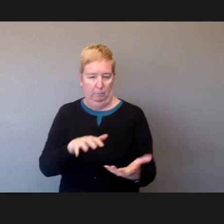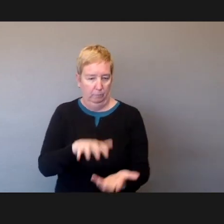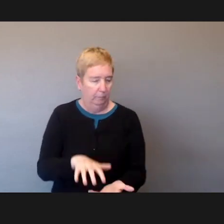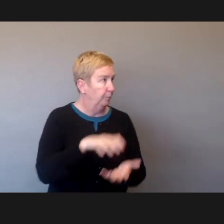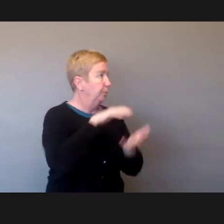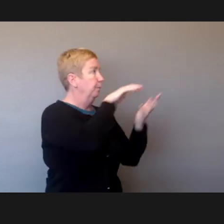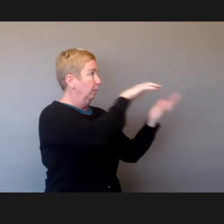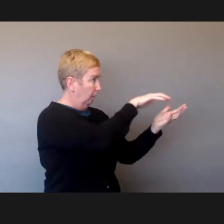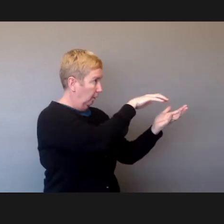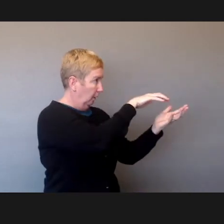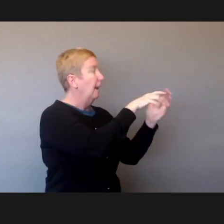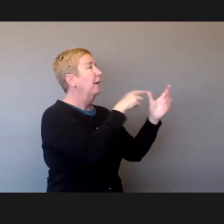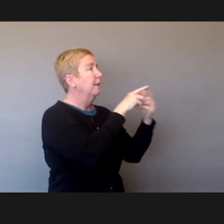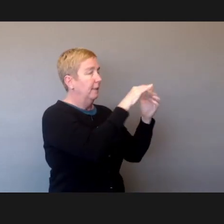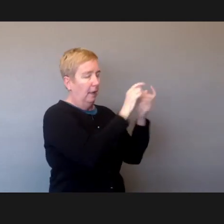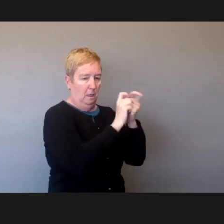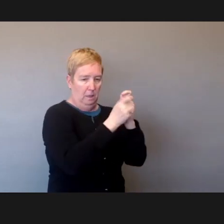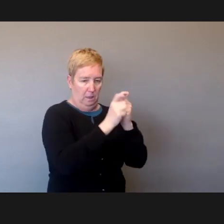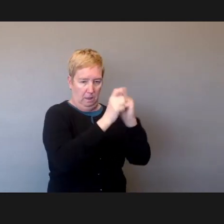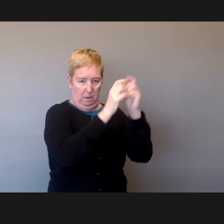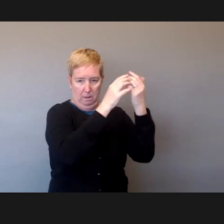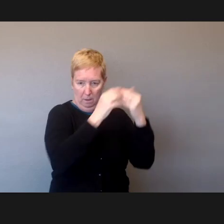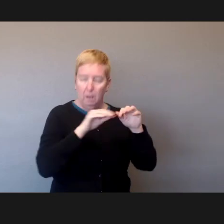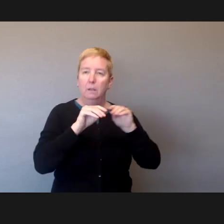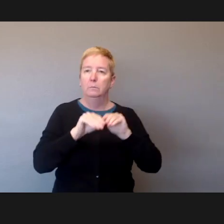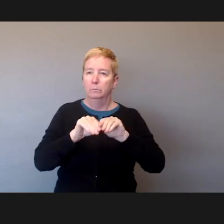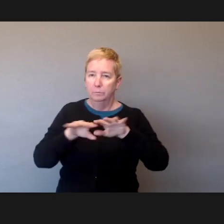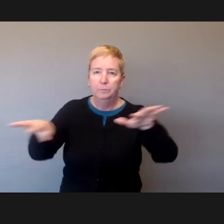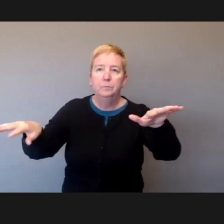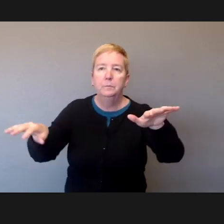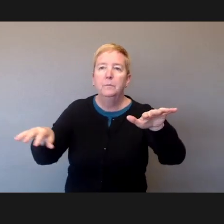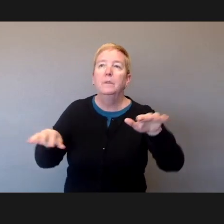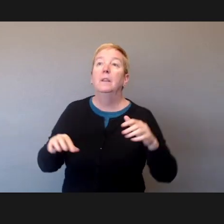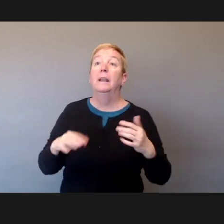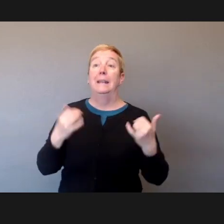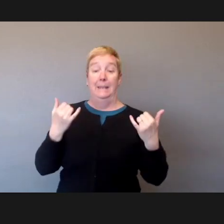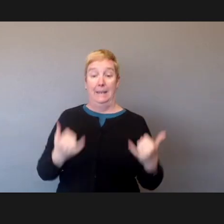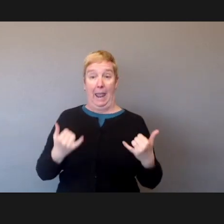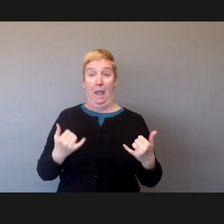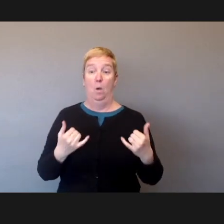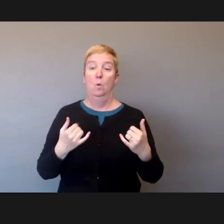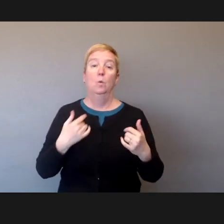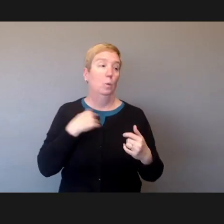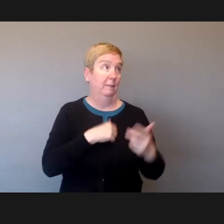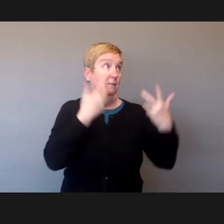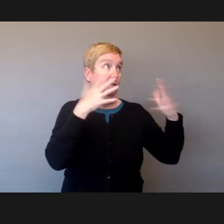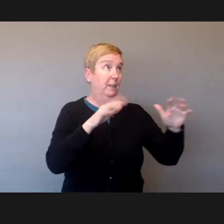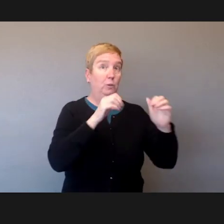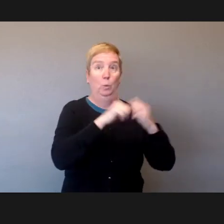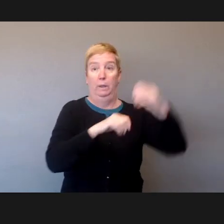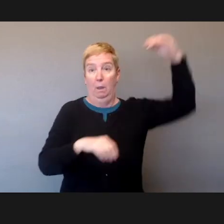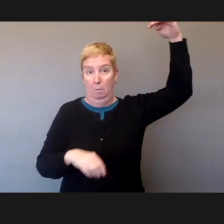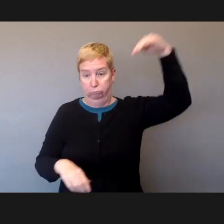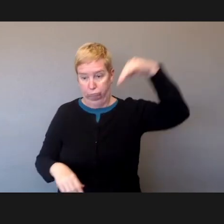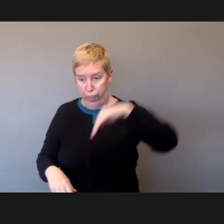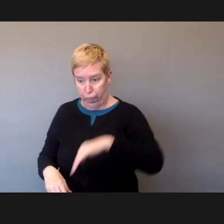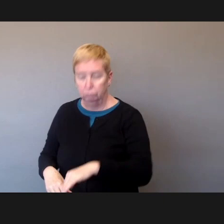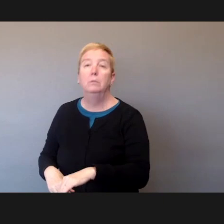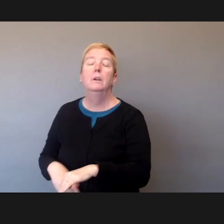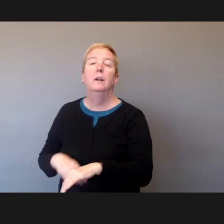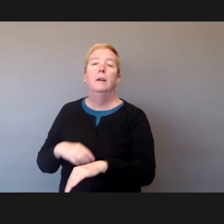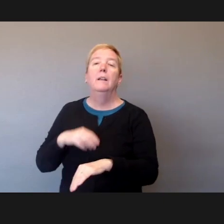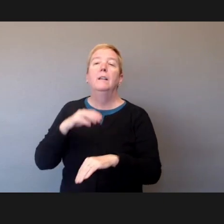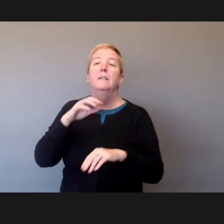shrink down as we get into this not peak mode and we get out of crisis standards of care. But the data comes